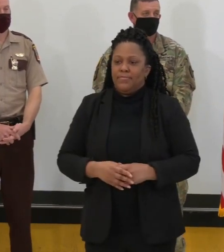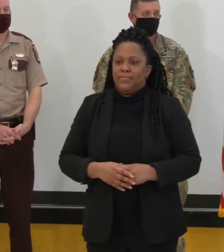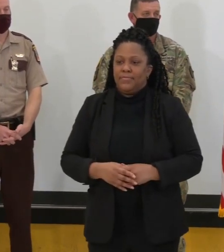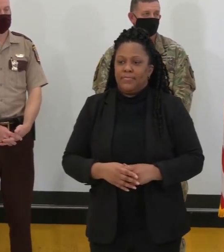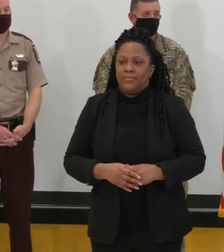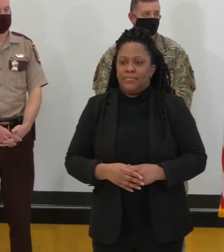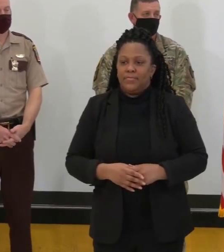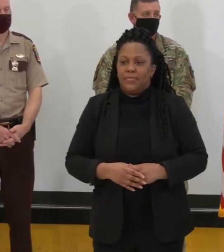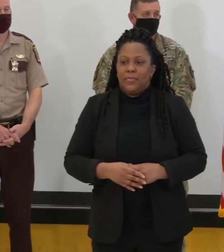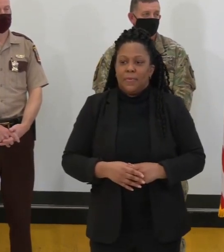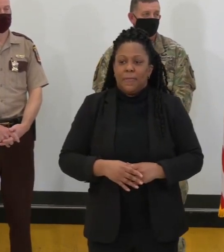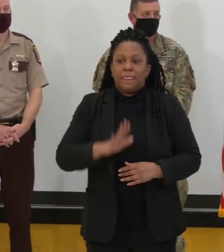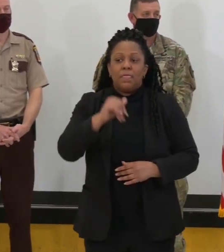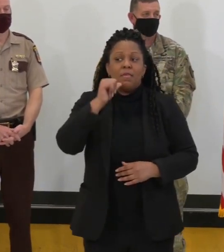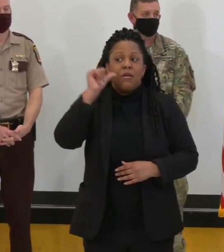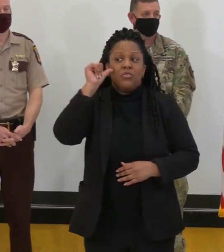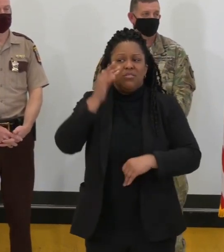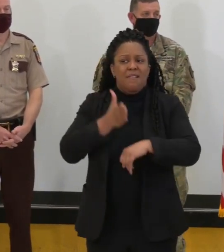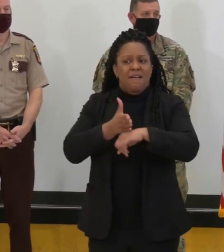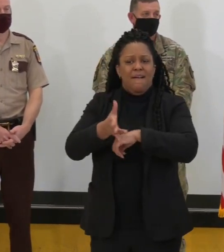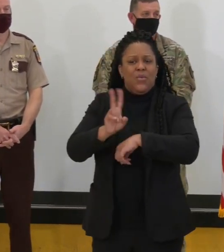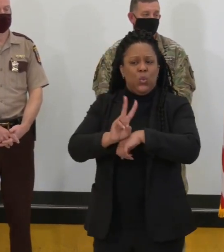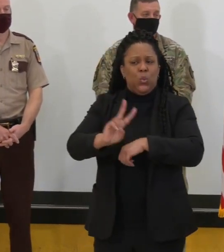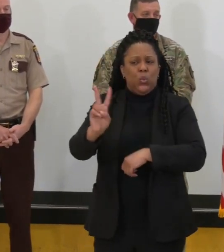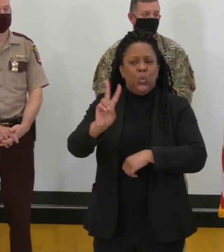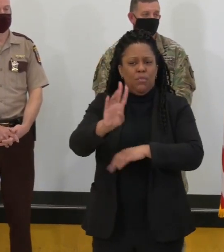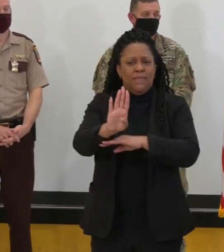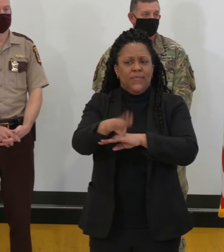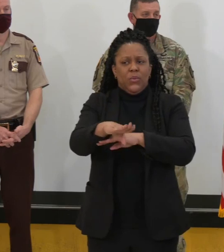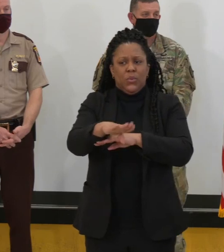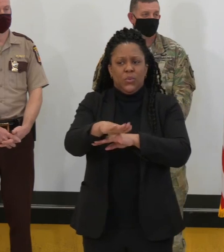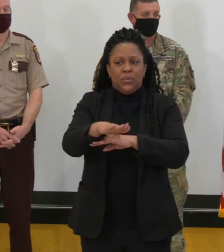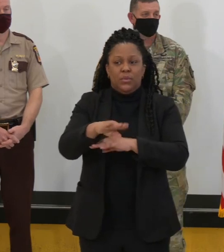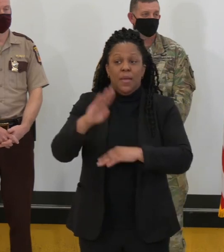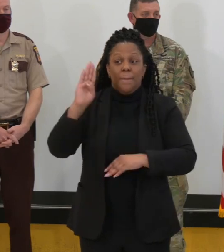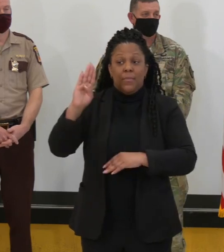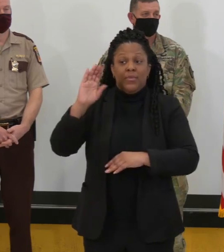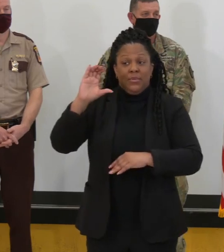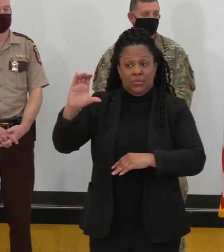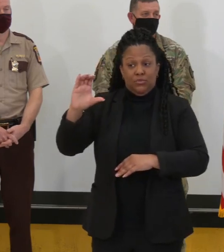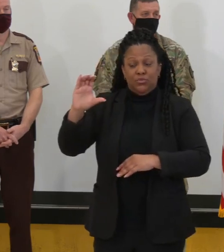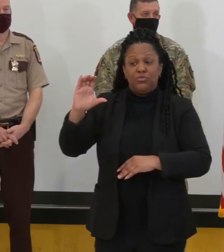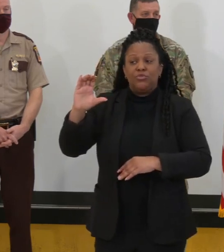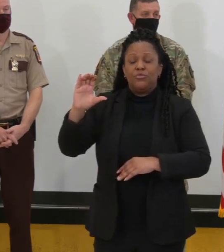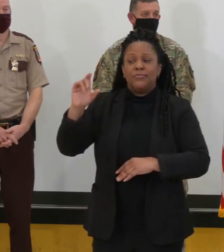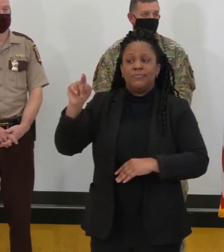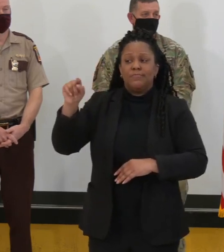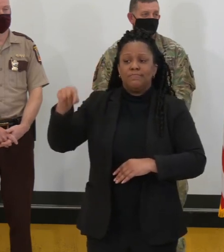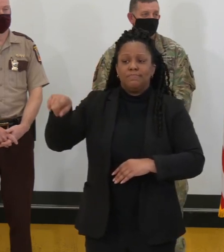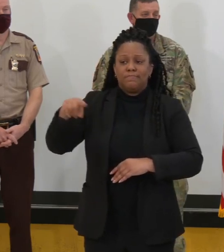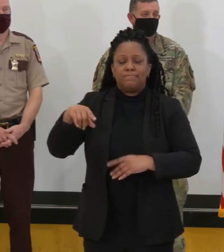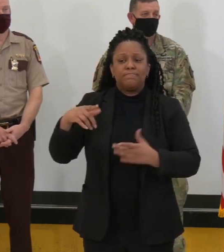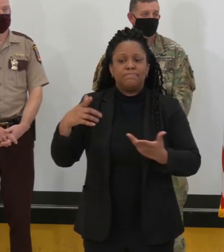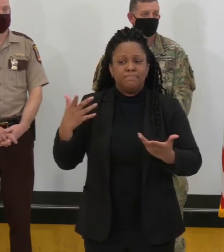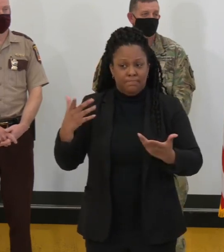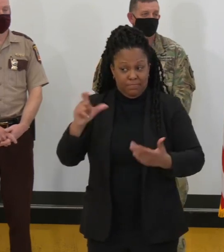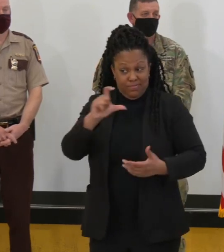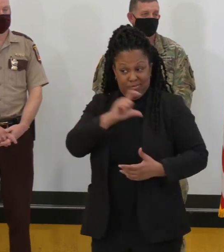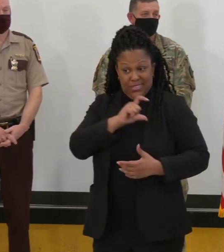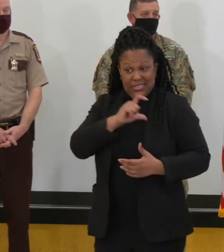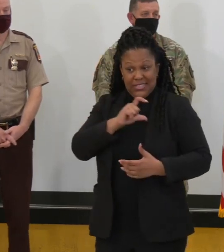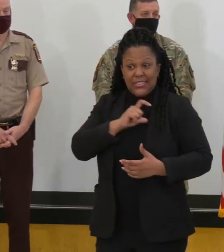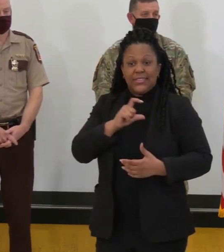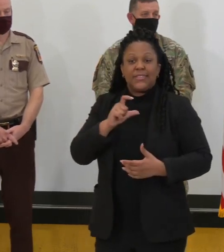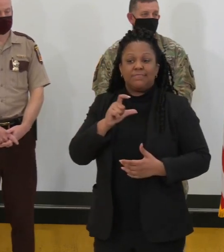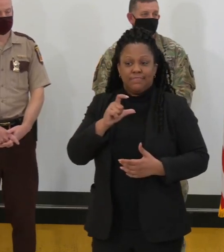p.m. yesterday, Brooklyn Center officers initiated a traffic stop based on